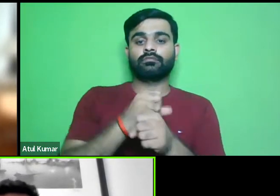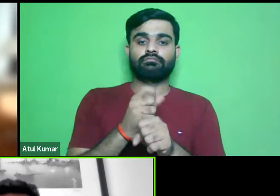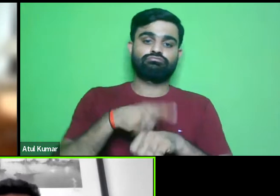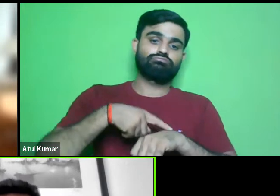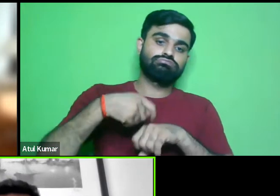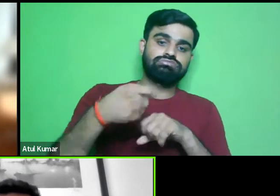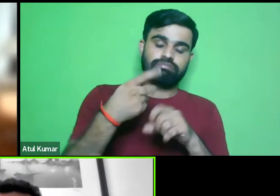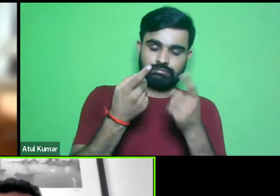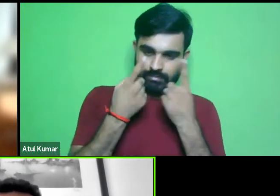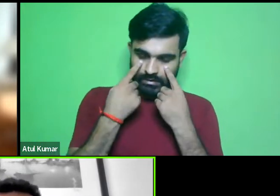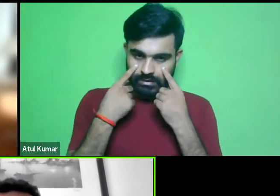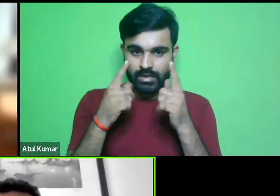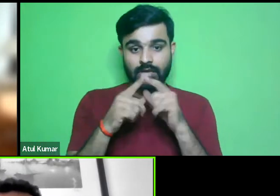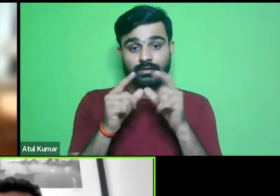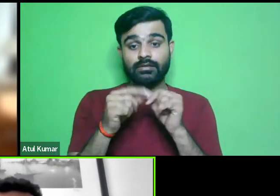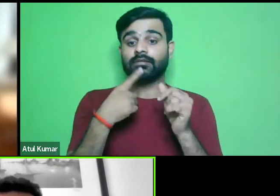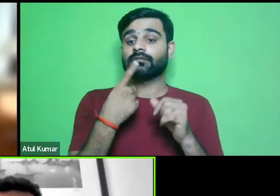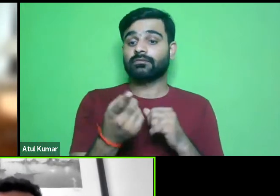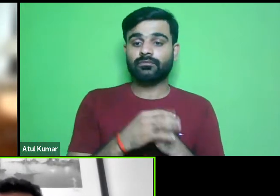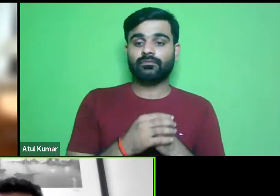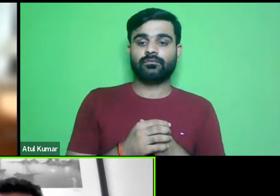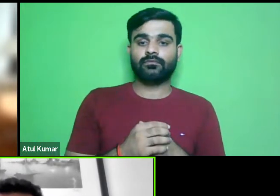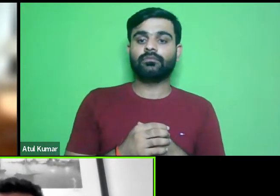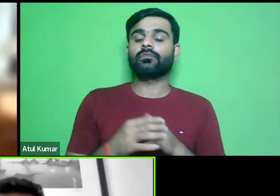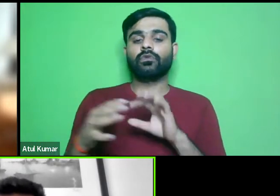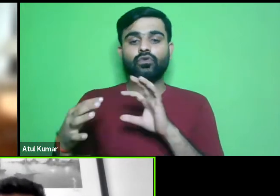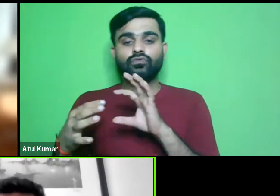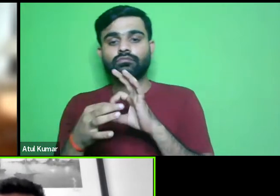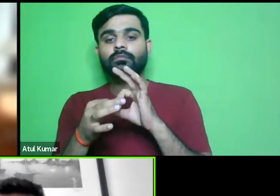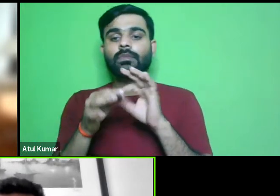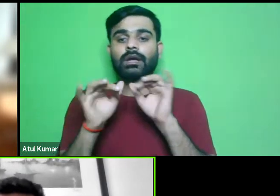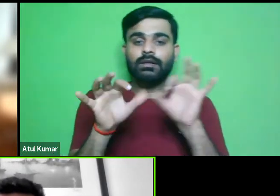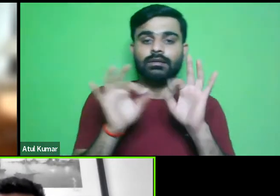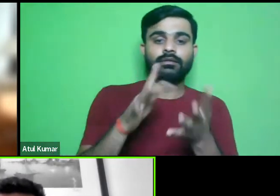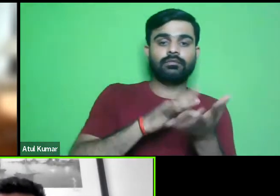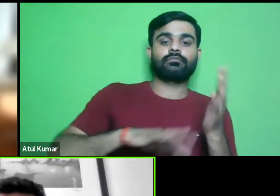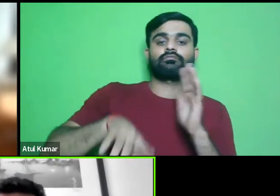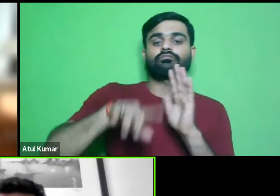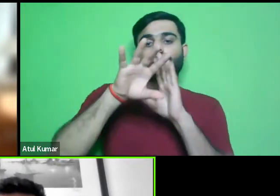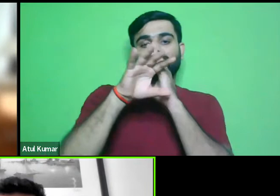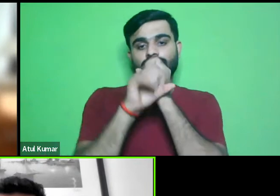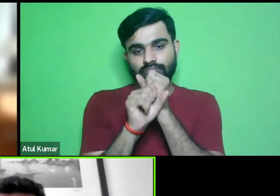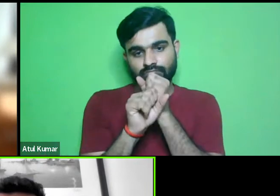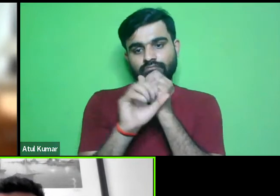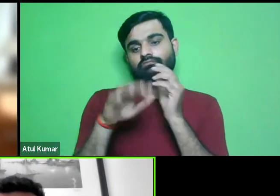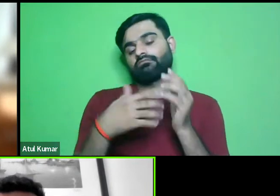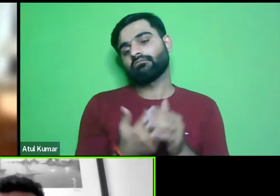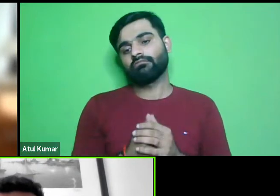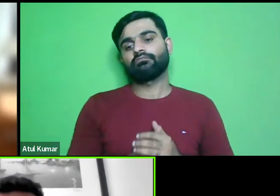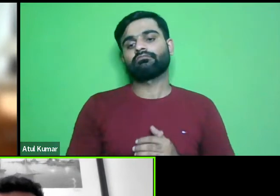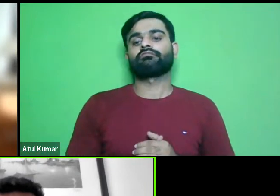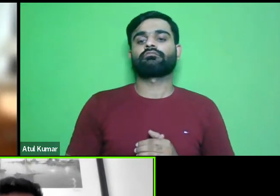the underlying data sets aren't obtained in a manner that respects the privacy,